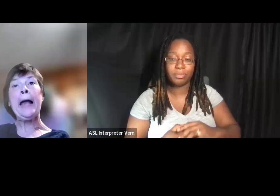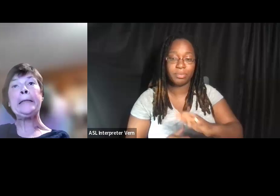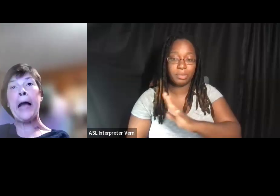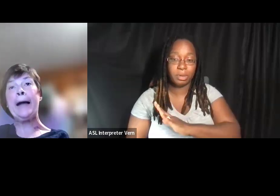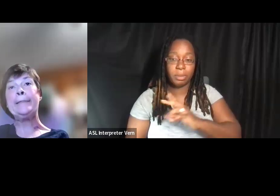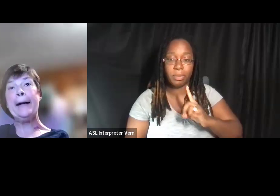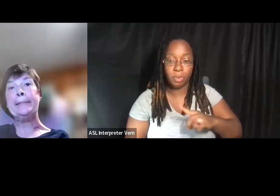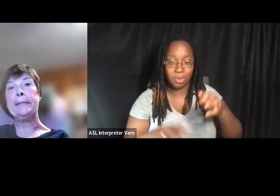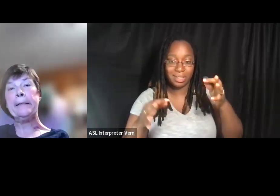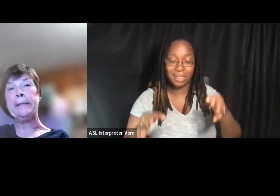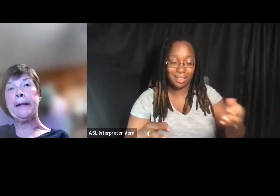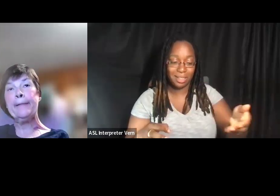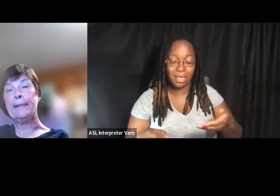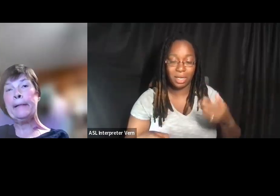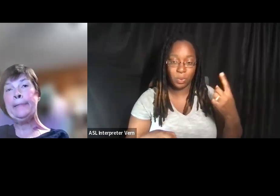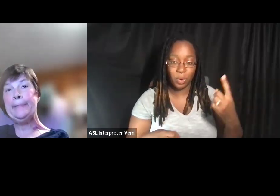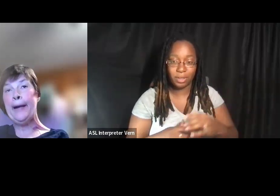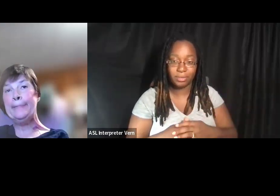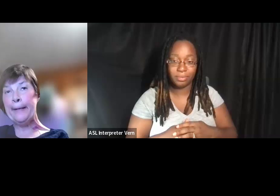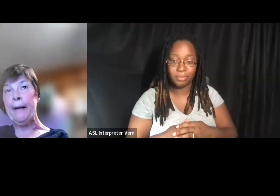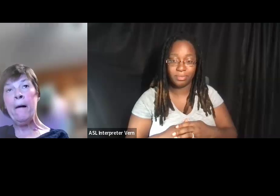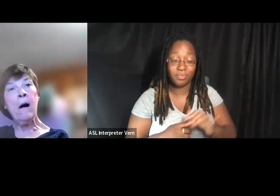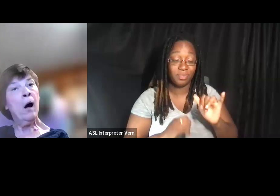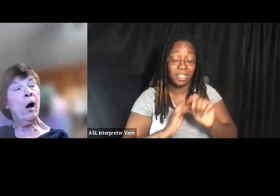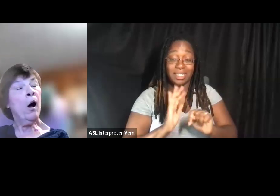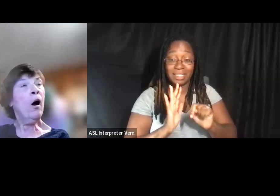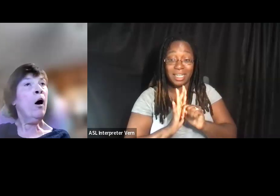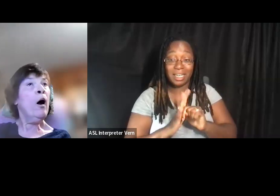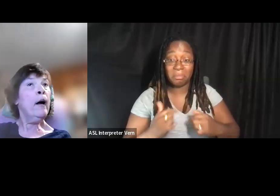At that time, I was only a board member.